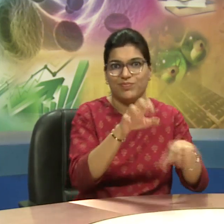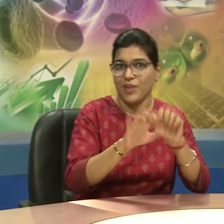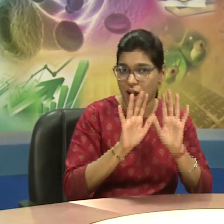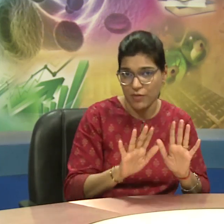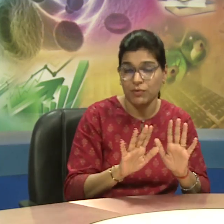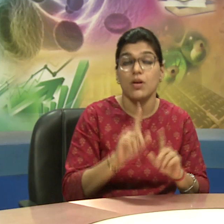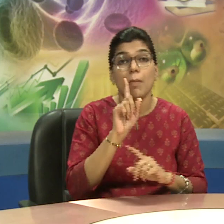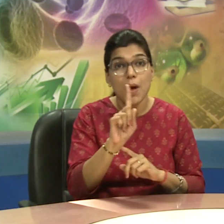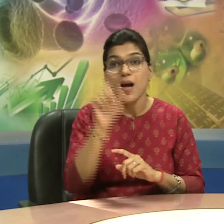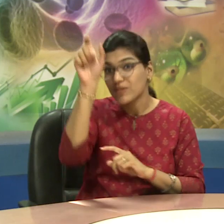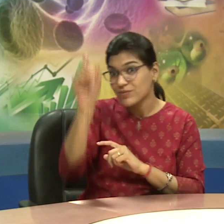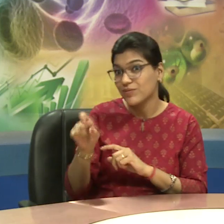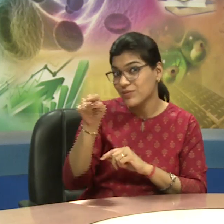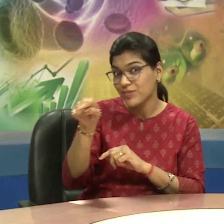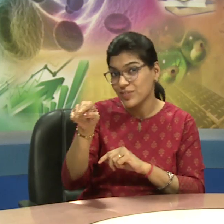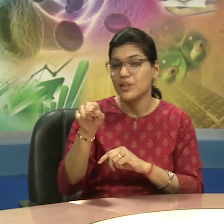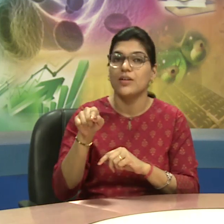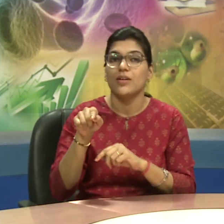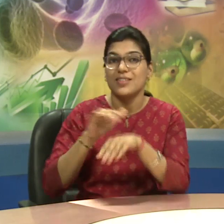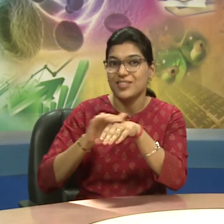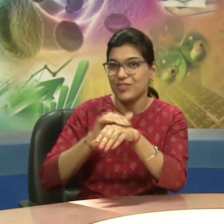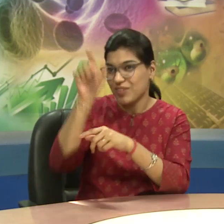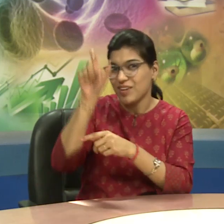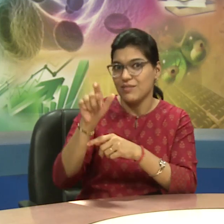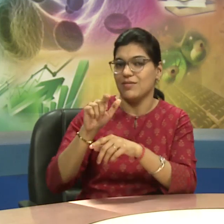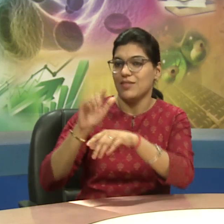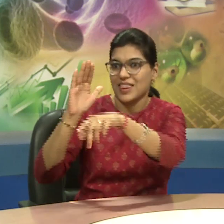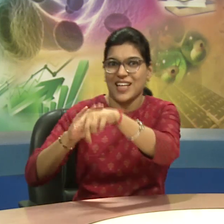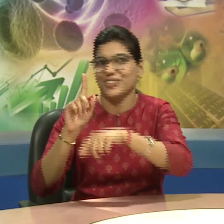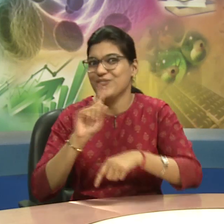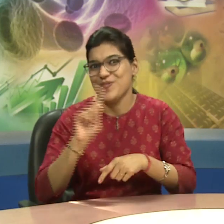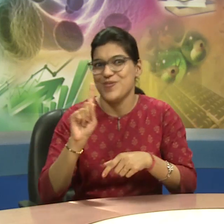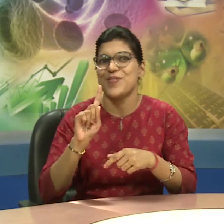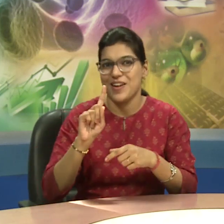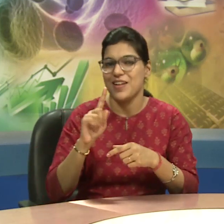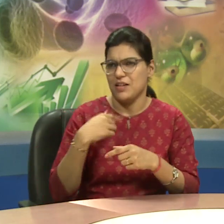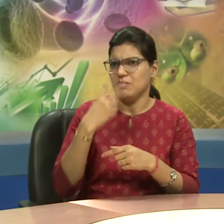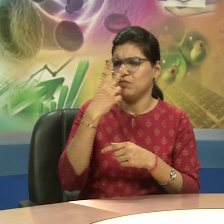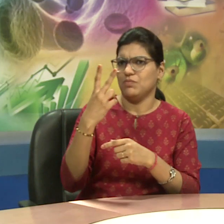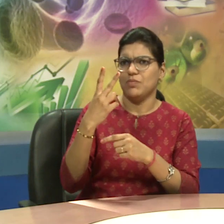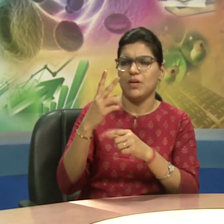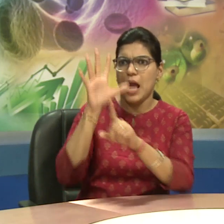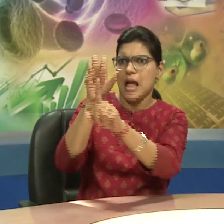tangible items. They can be seen or touched,